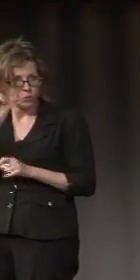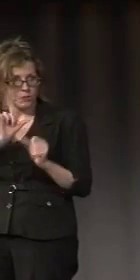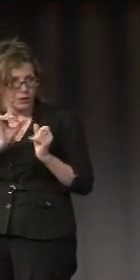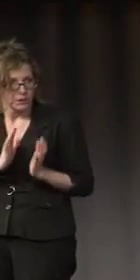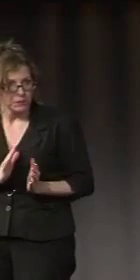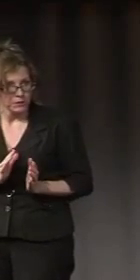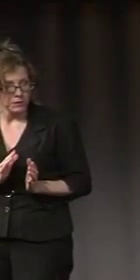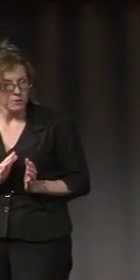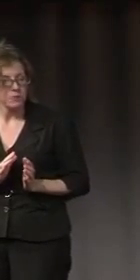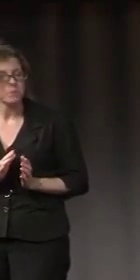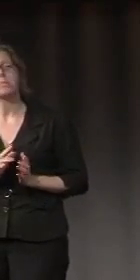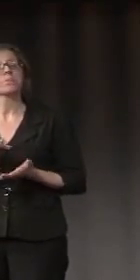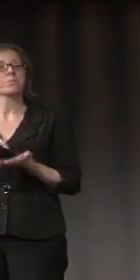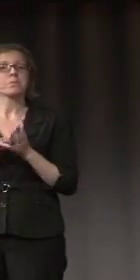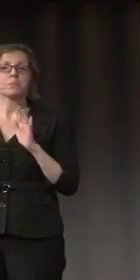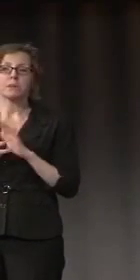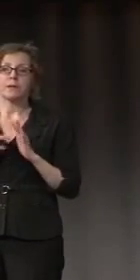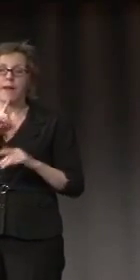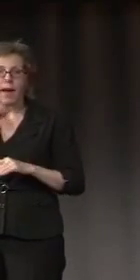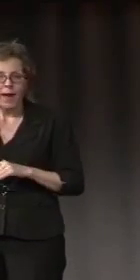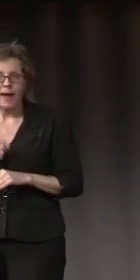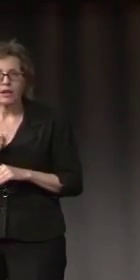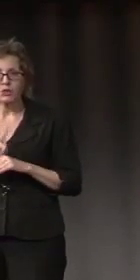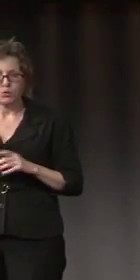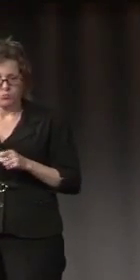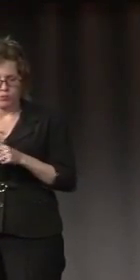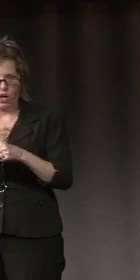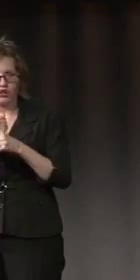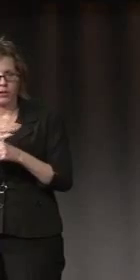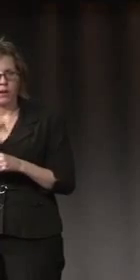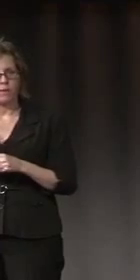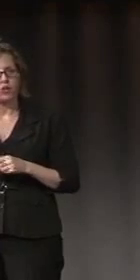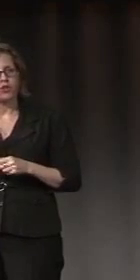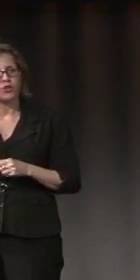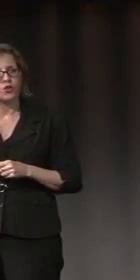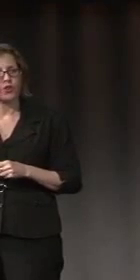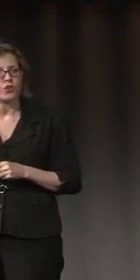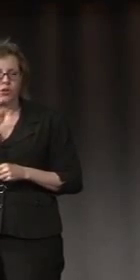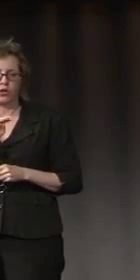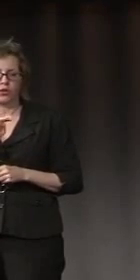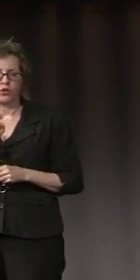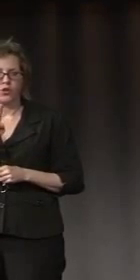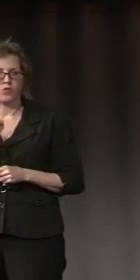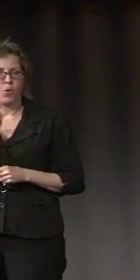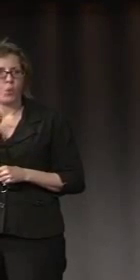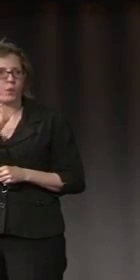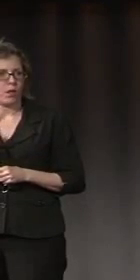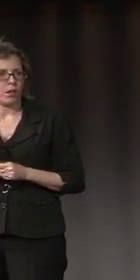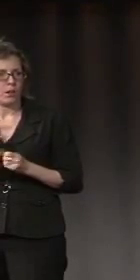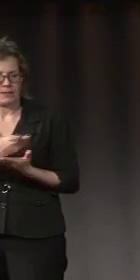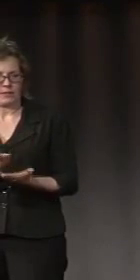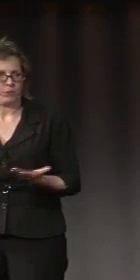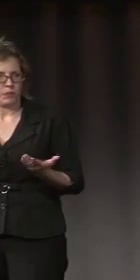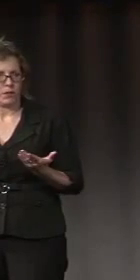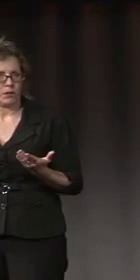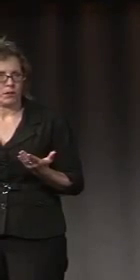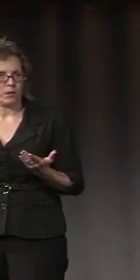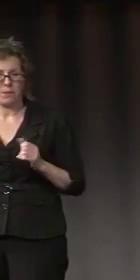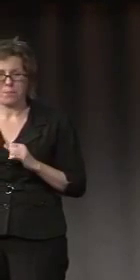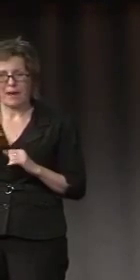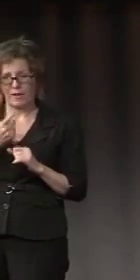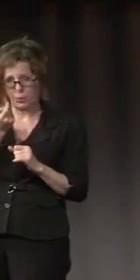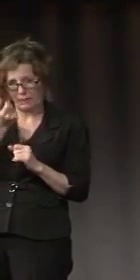involve the actual production of neuronal material on an ongoing basis from a certain kind of soupy, this gets back to